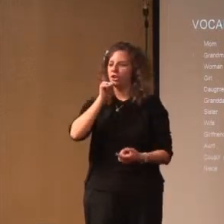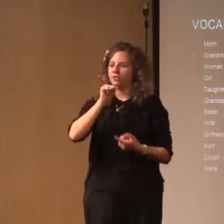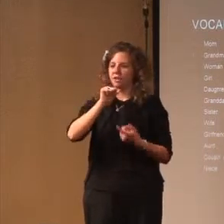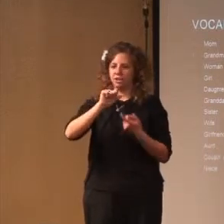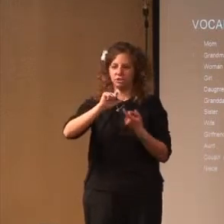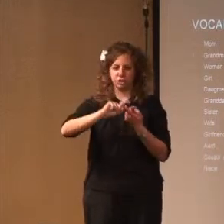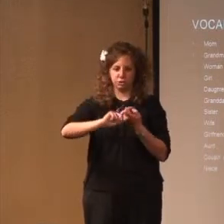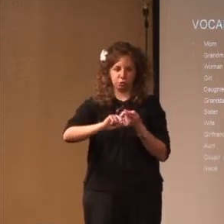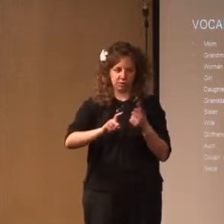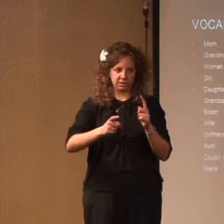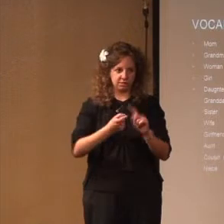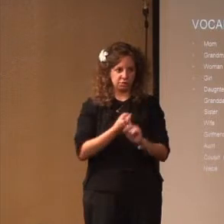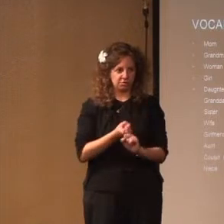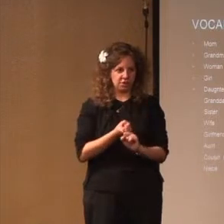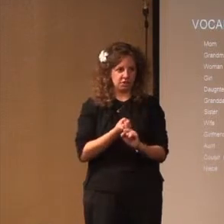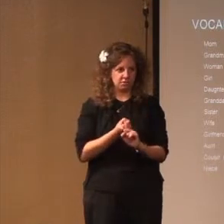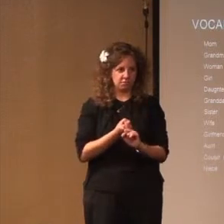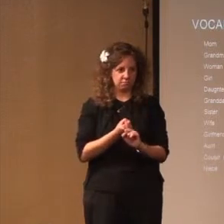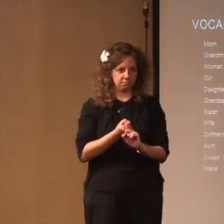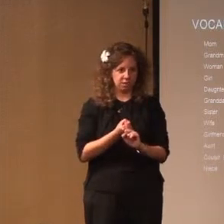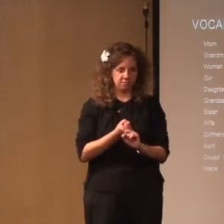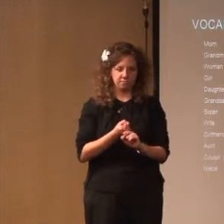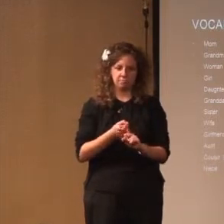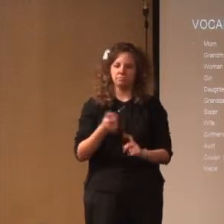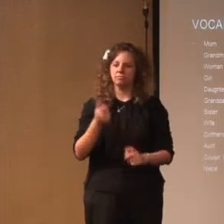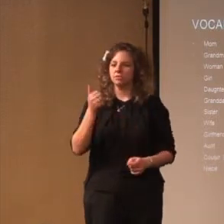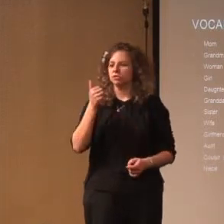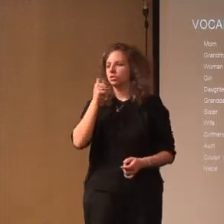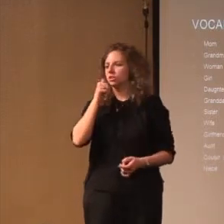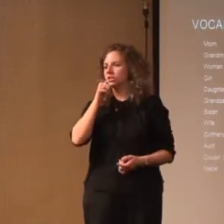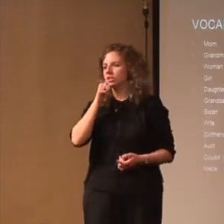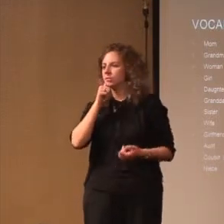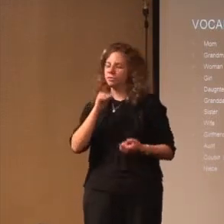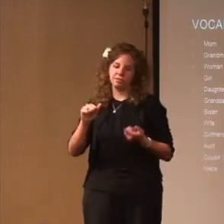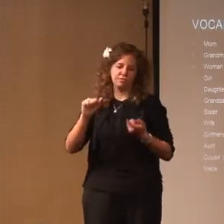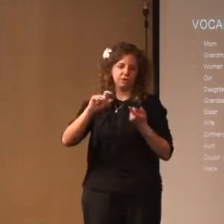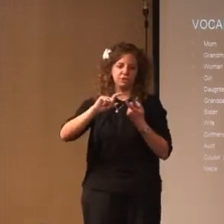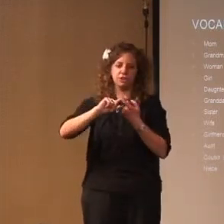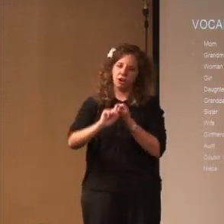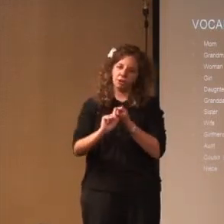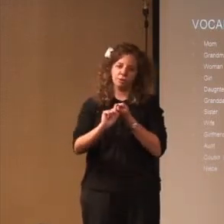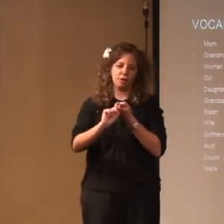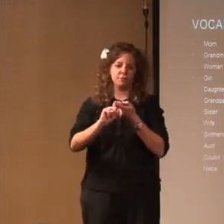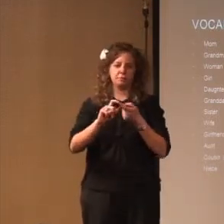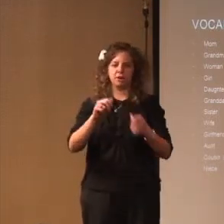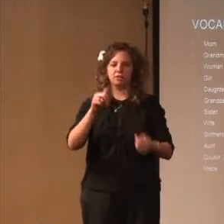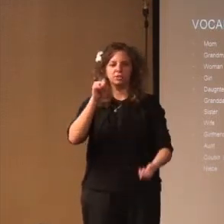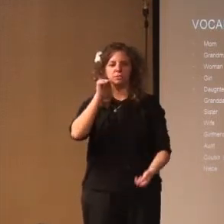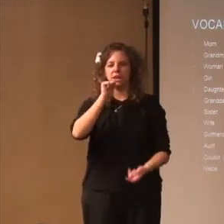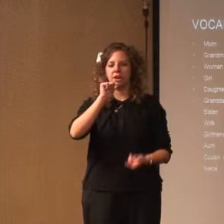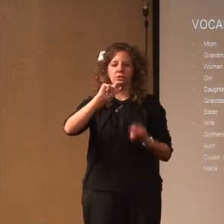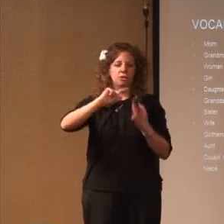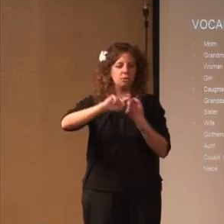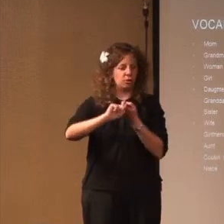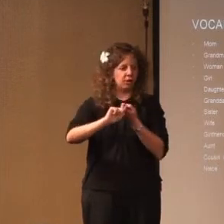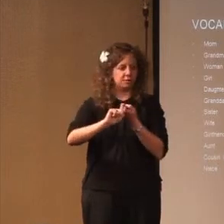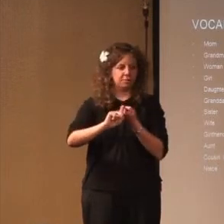Girlfriend. And you just do it once. Girlfriend. Okay? So this can be referring to, oh, me and my girlfriends went out. Or it can be a